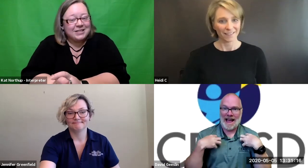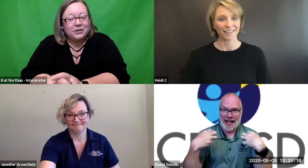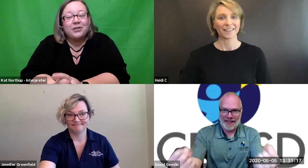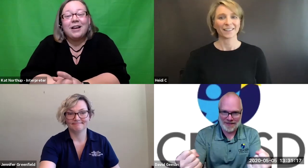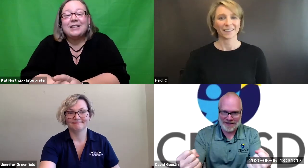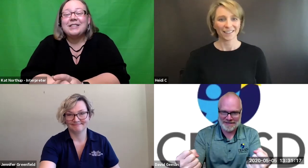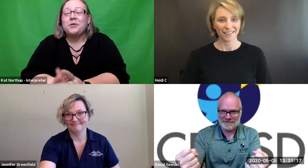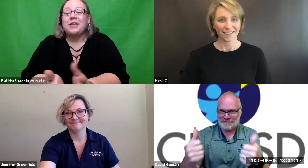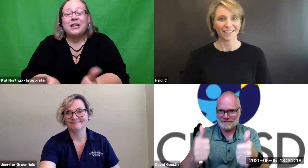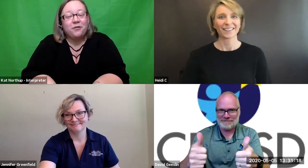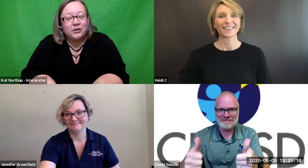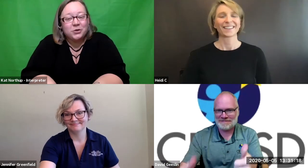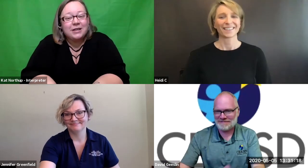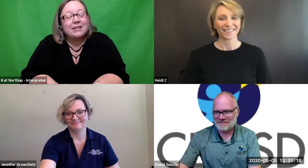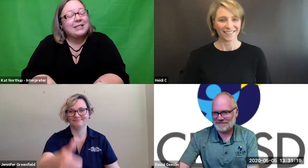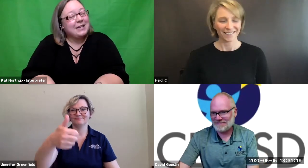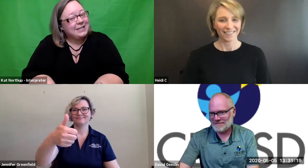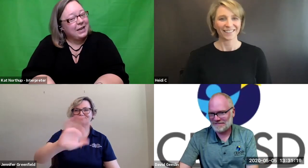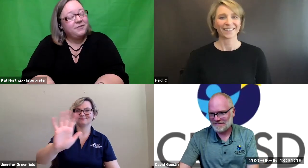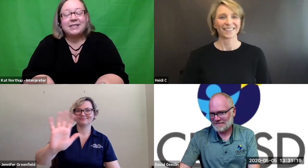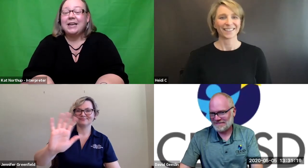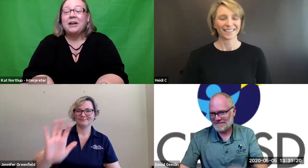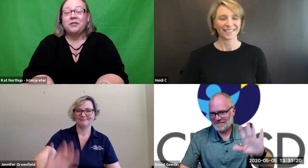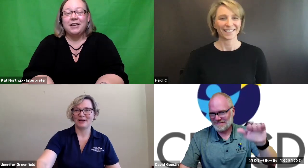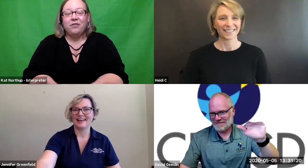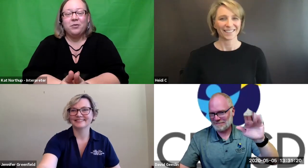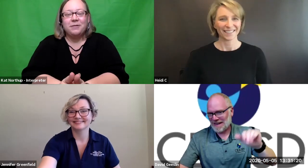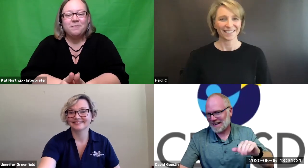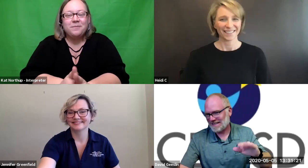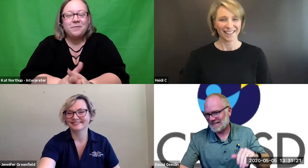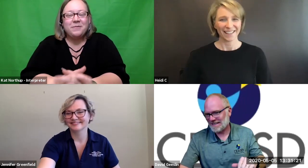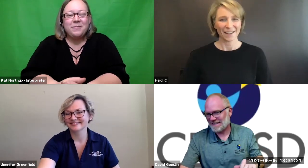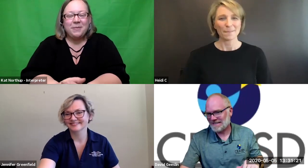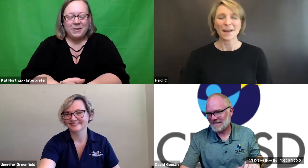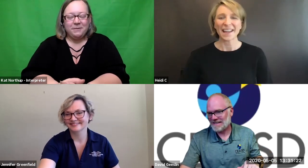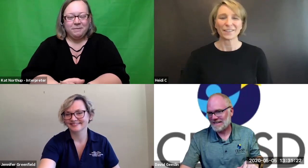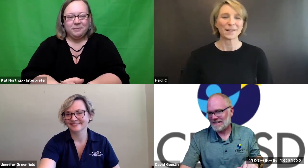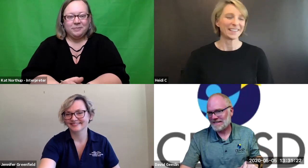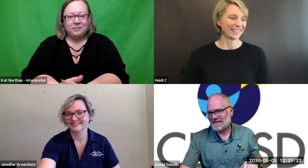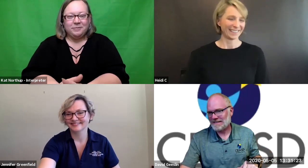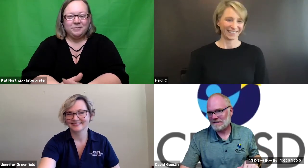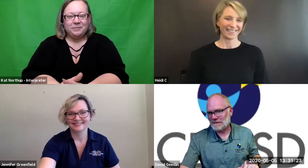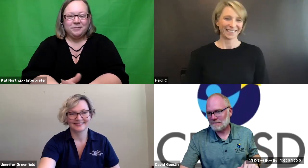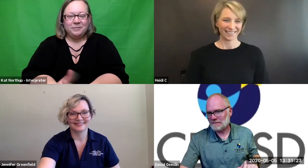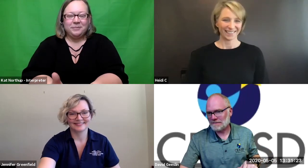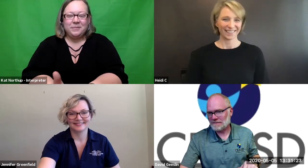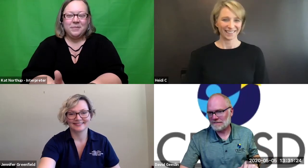Okay, doesn't look like it. So thank you for joining. Stay safe, stay healthy, everyone. Bye-bye, everyone.